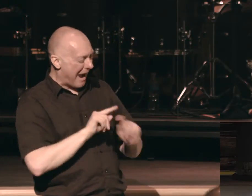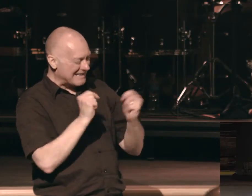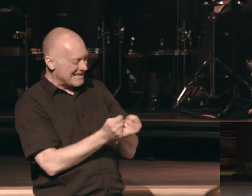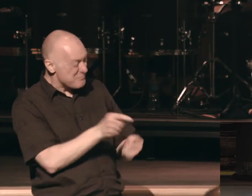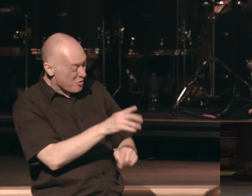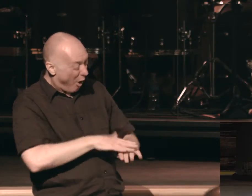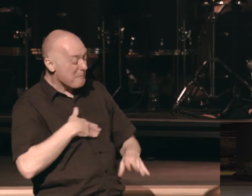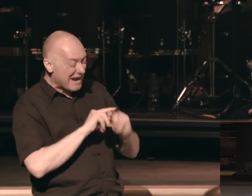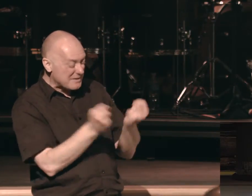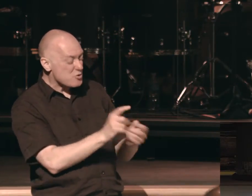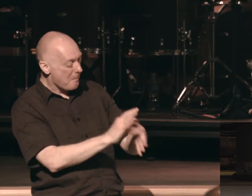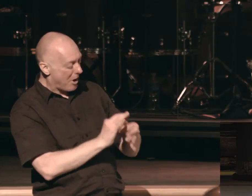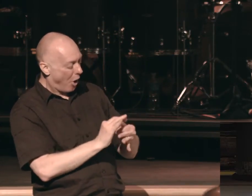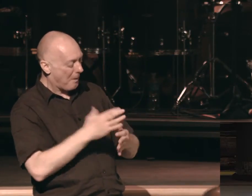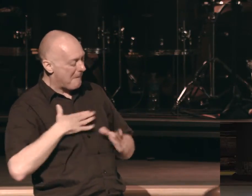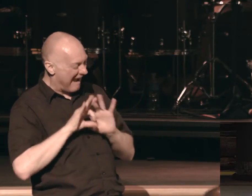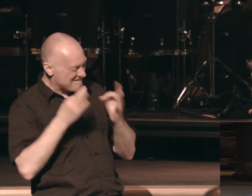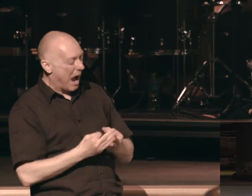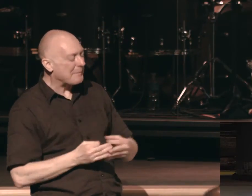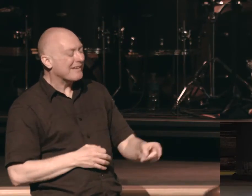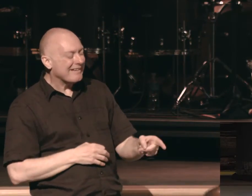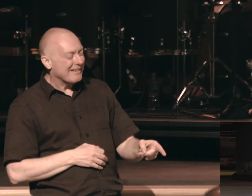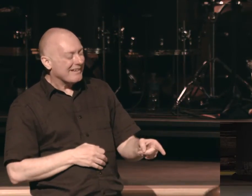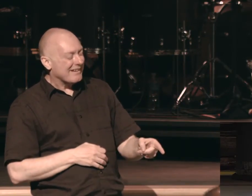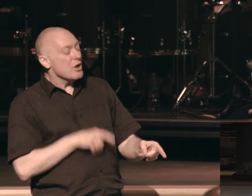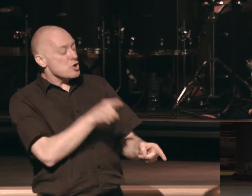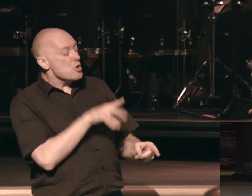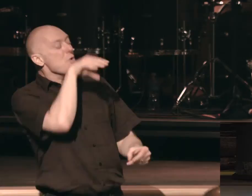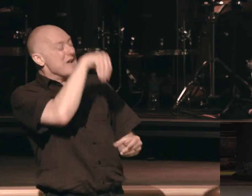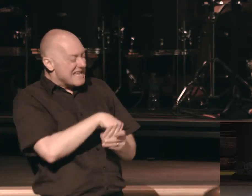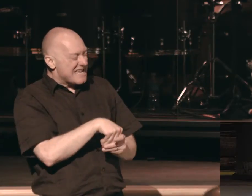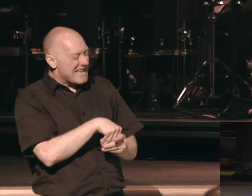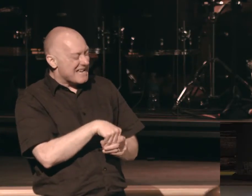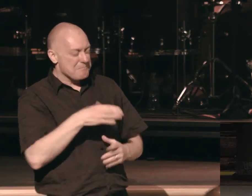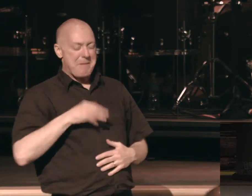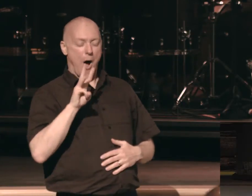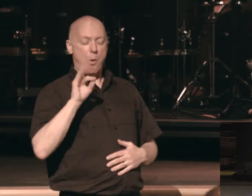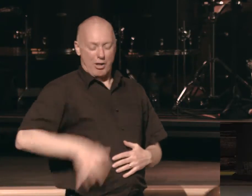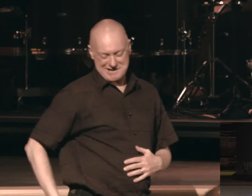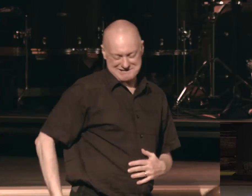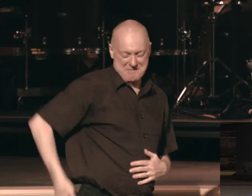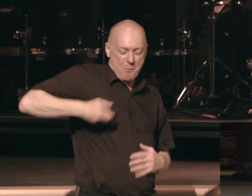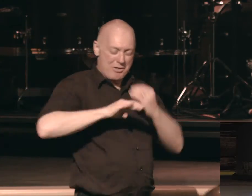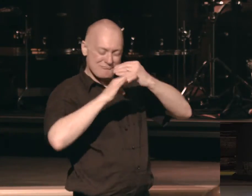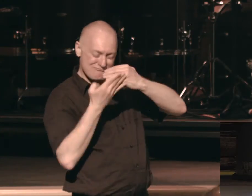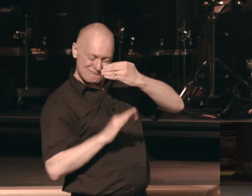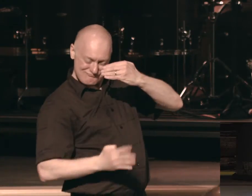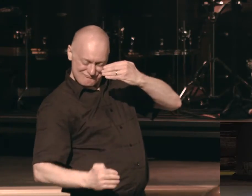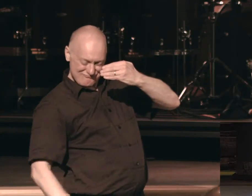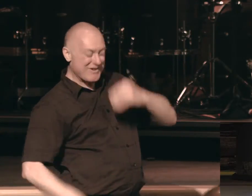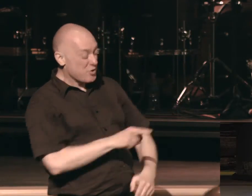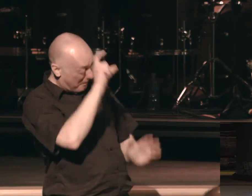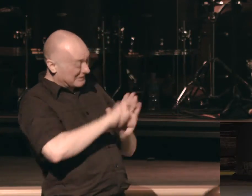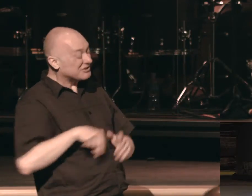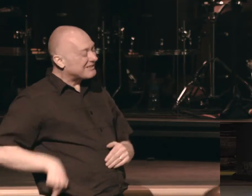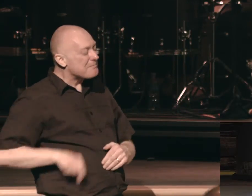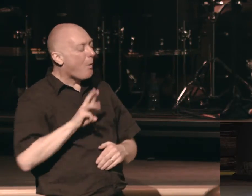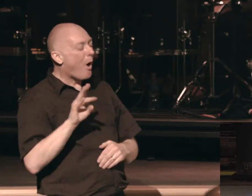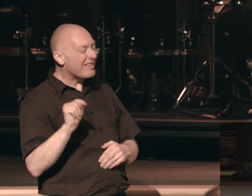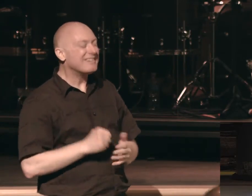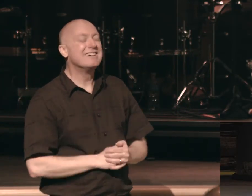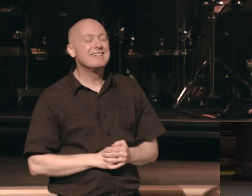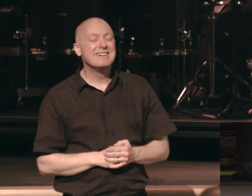belong in my family. You are in my wallet. I have a photo of you in my wallet, God says. And I've got